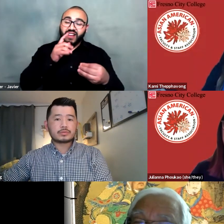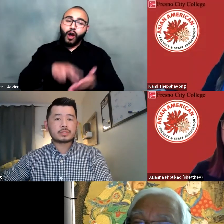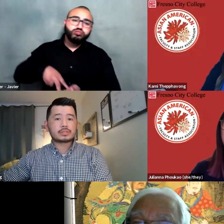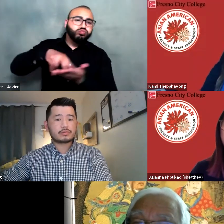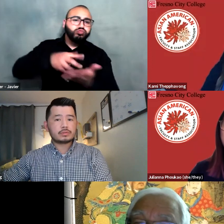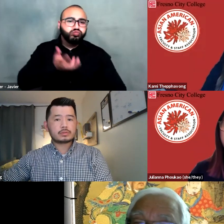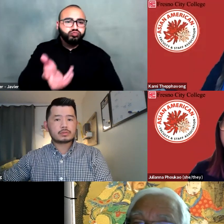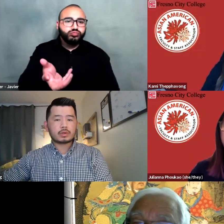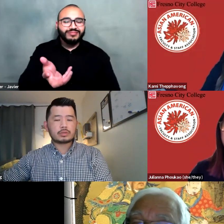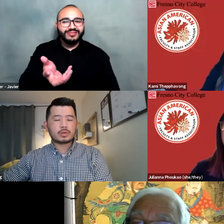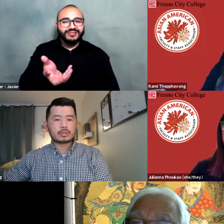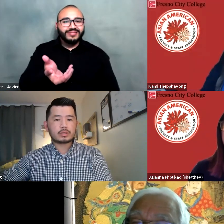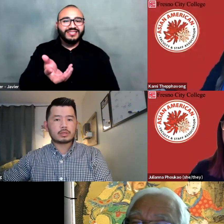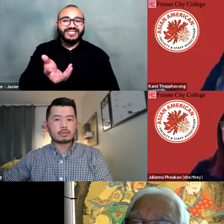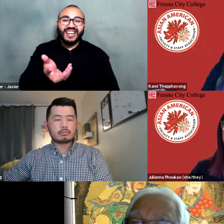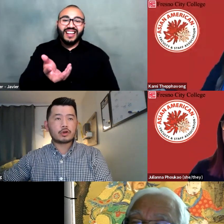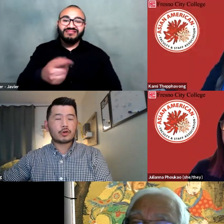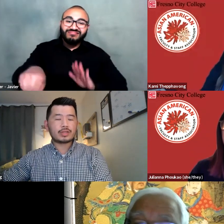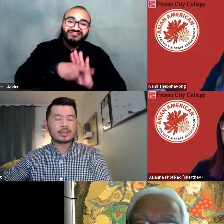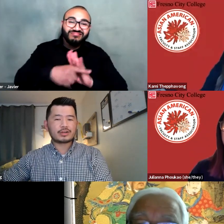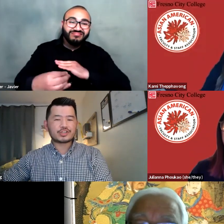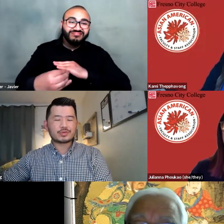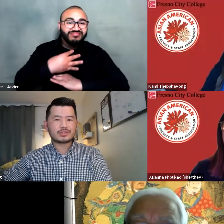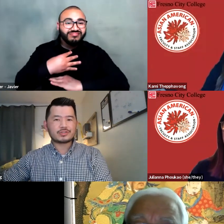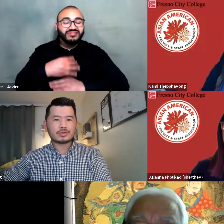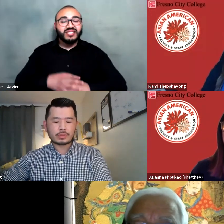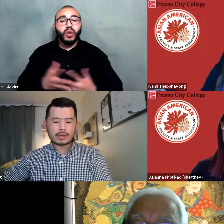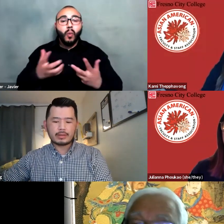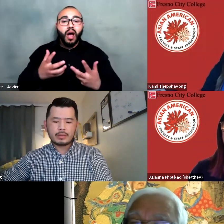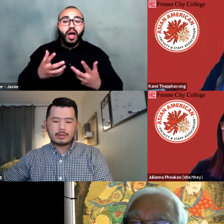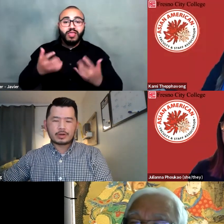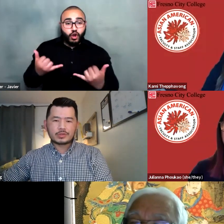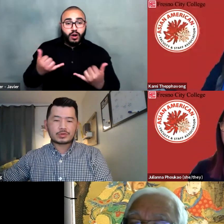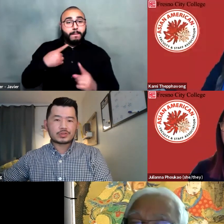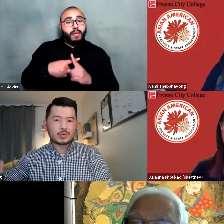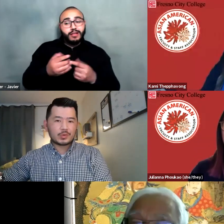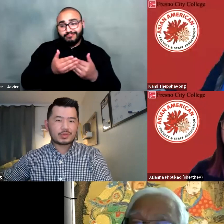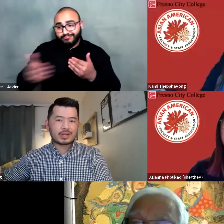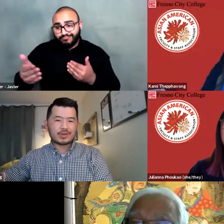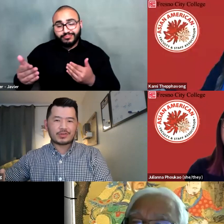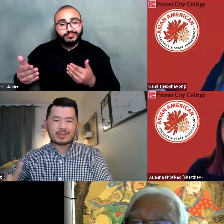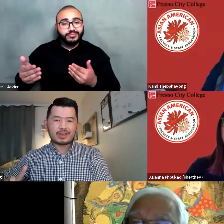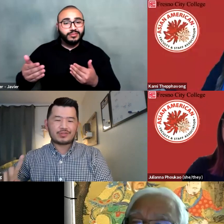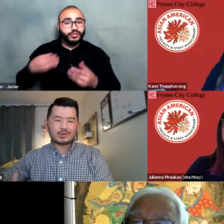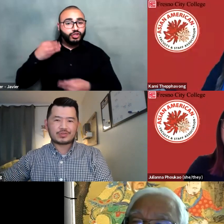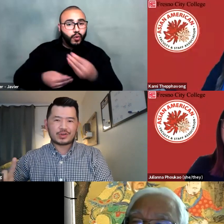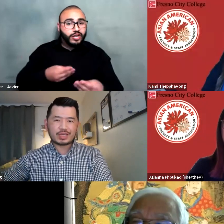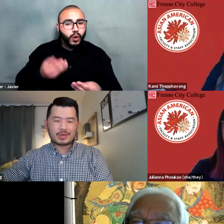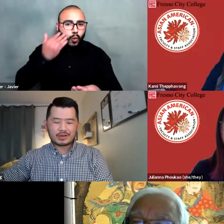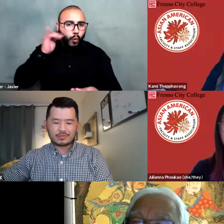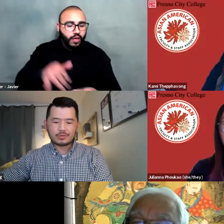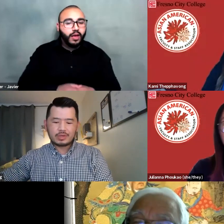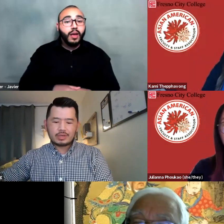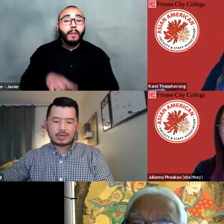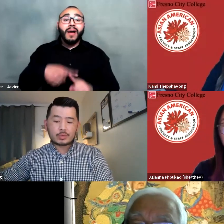all doing ourselves a disservice. So I do want the current and the younger generation to know that. But also there's this quote that I found that I feel is